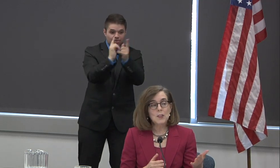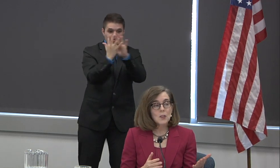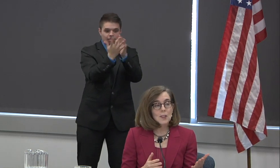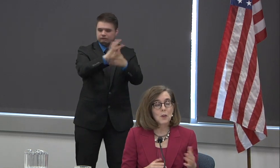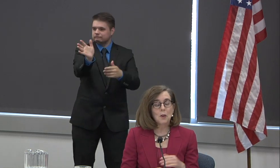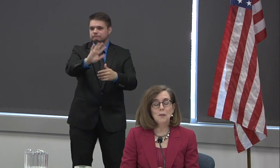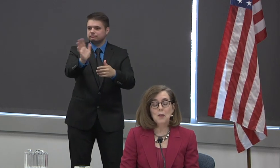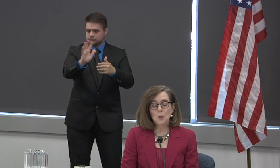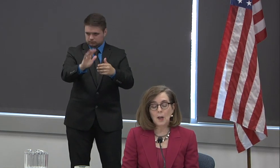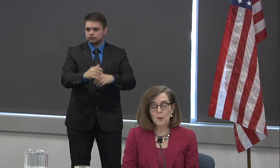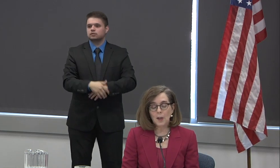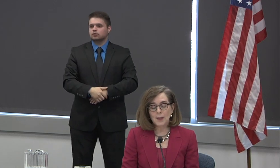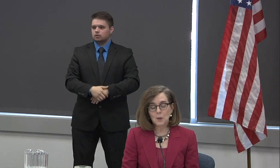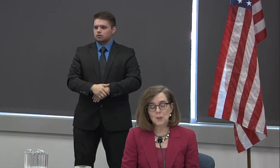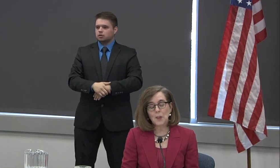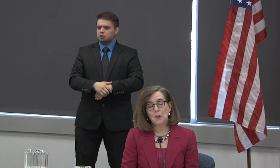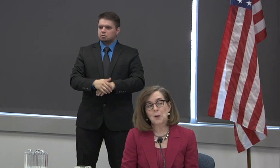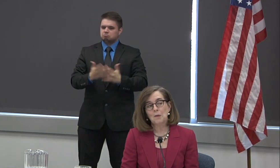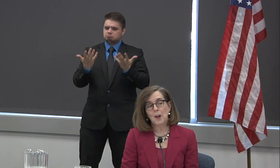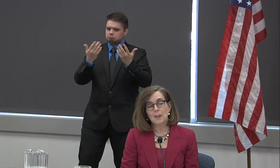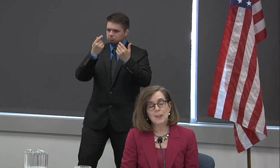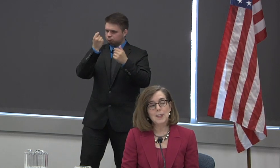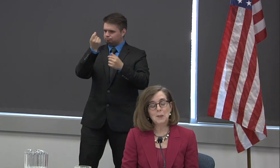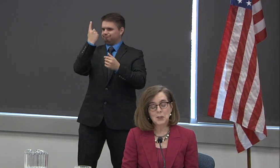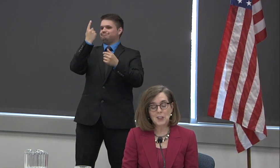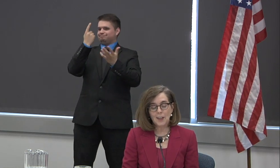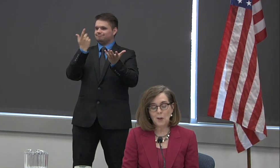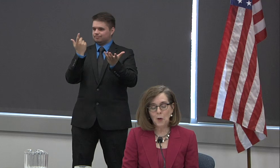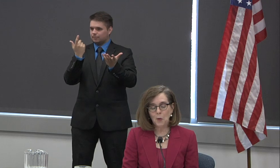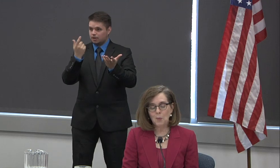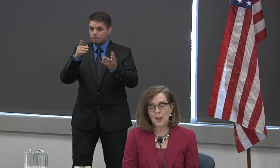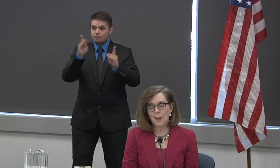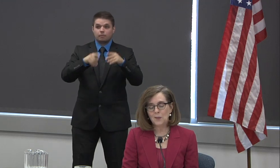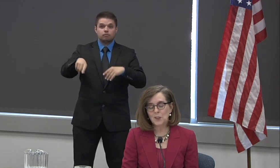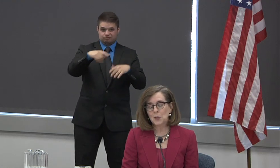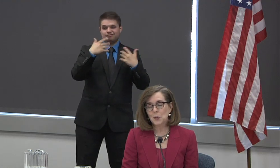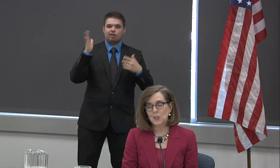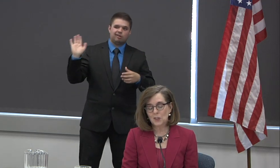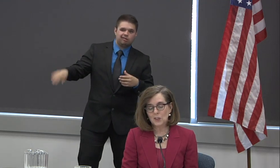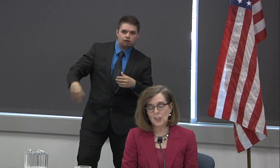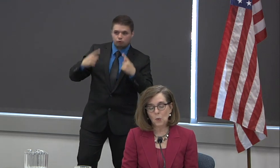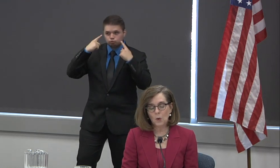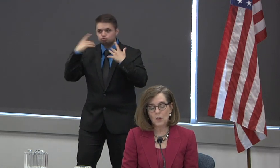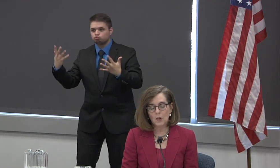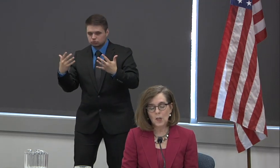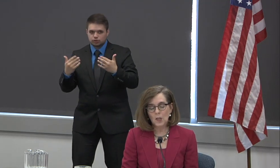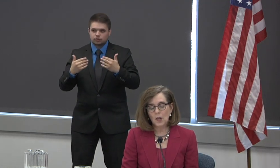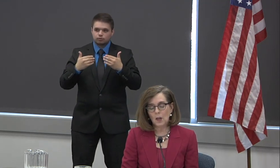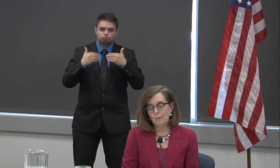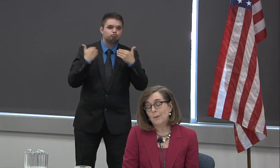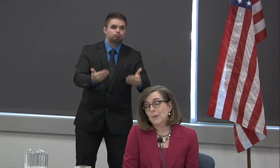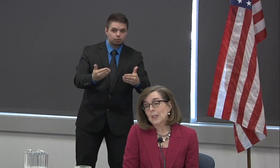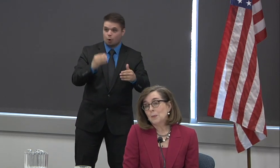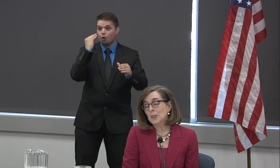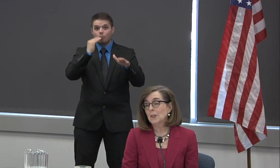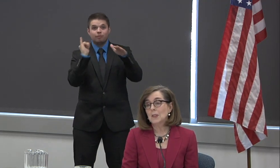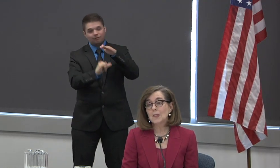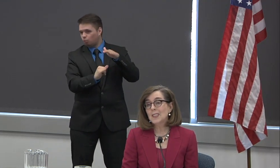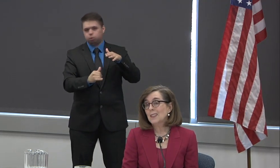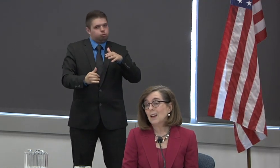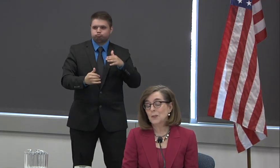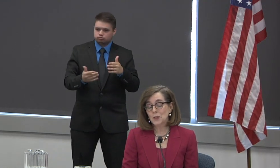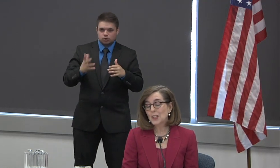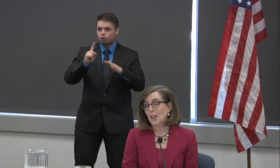Obviously, there are a few outliers that are violating the stay-at-home and physical distancing order. These businesses need